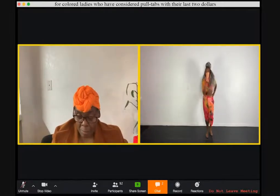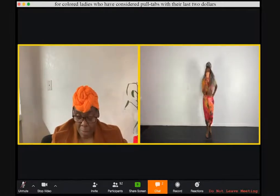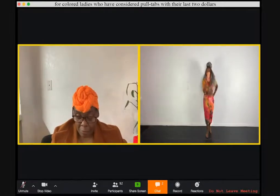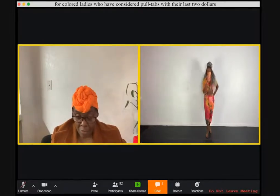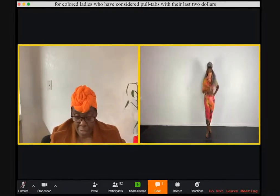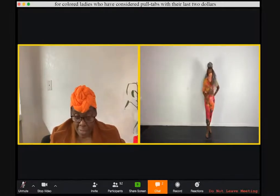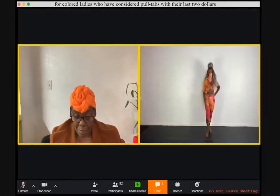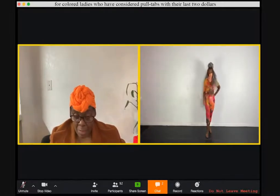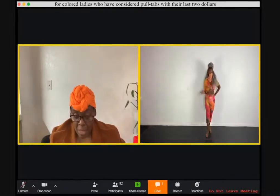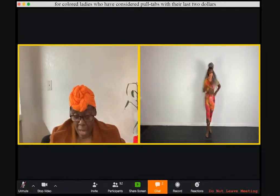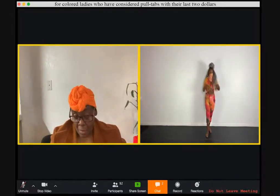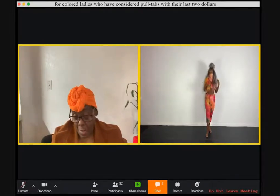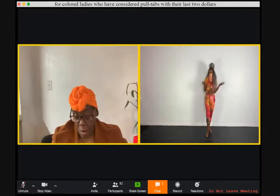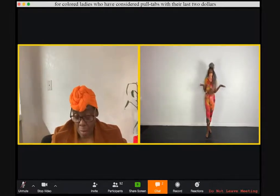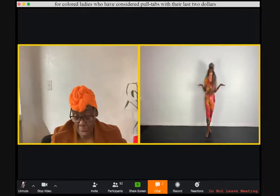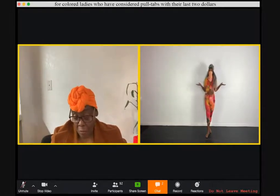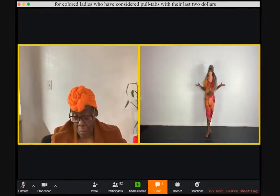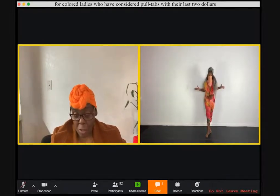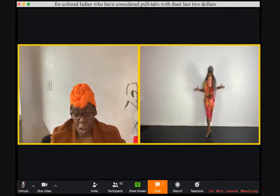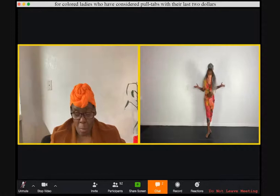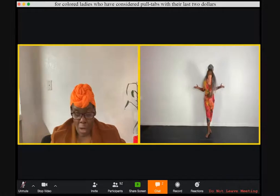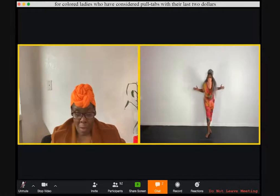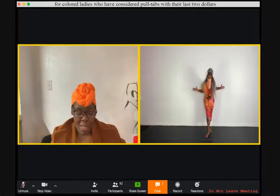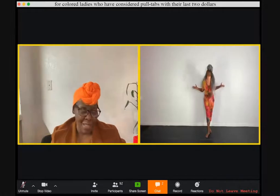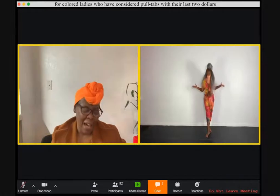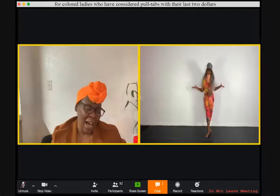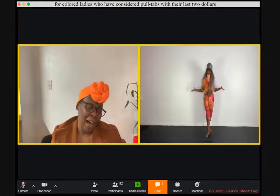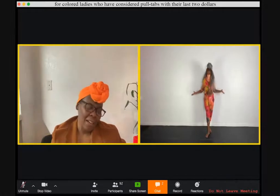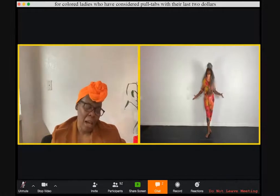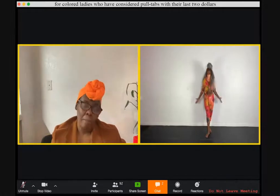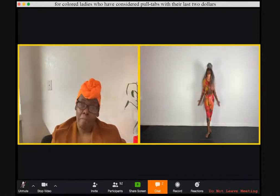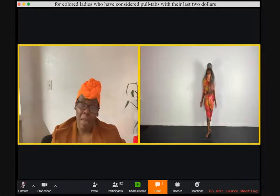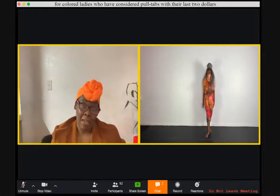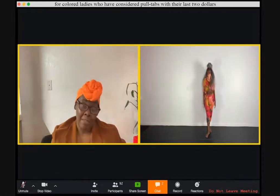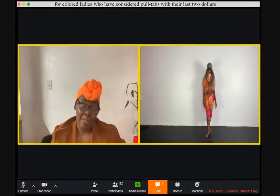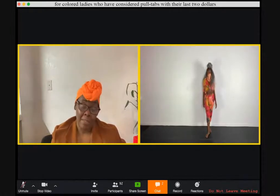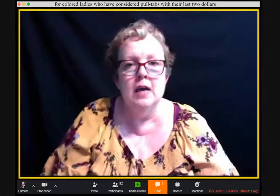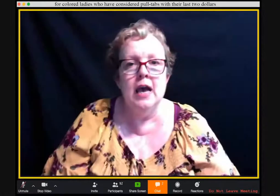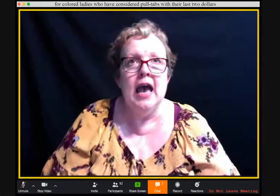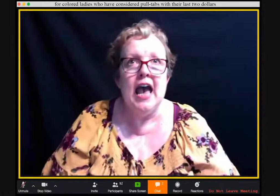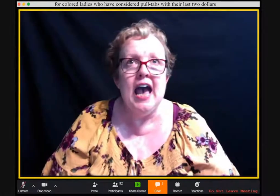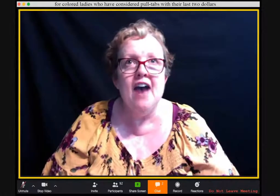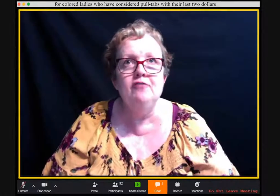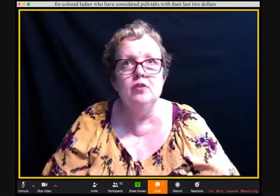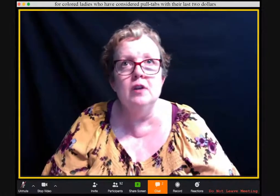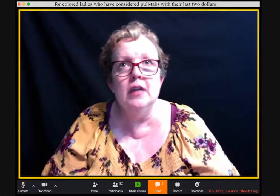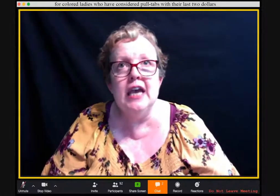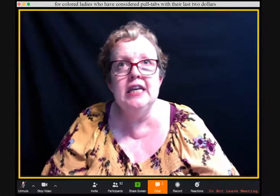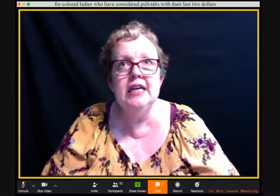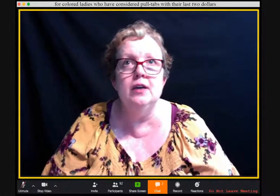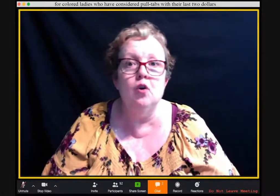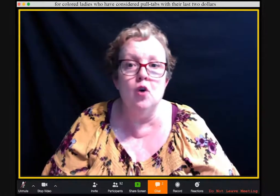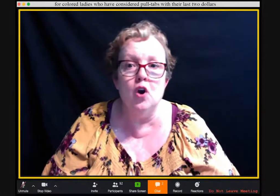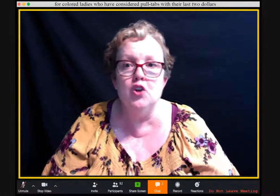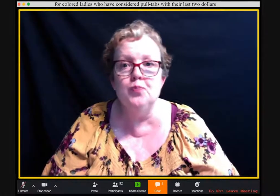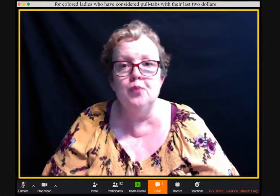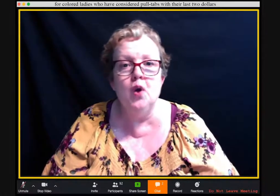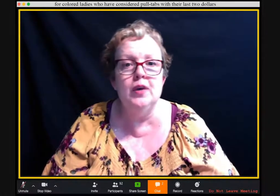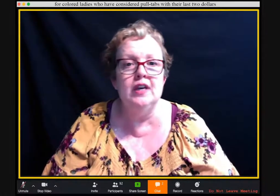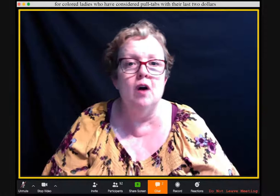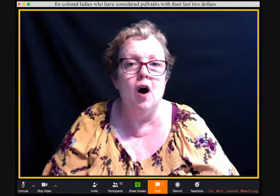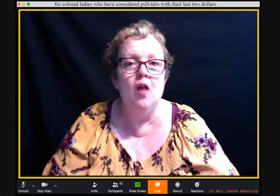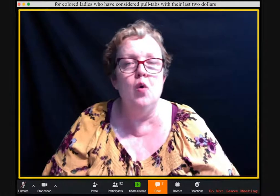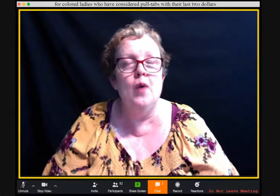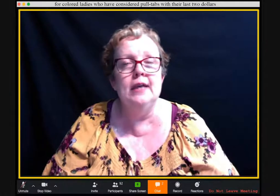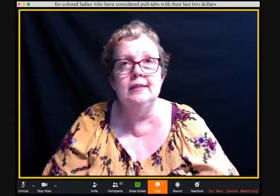boogie can't be blamed for this. I'm sorry, my friend, but your mom is a hot mess. After the lady in orange